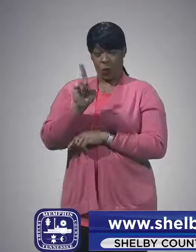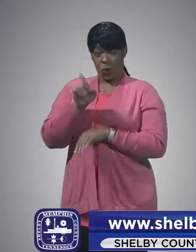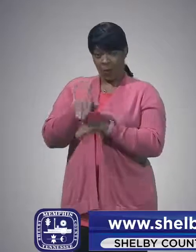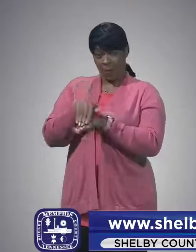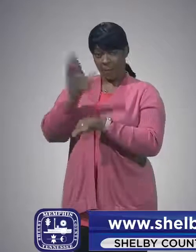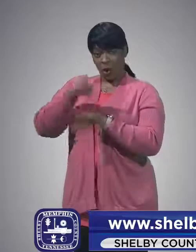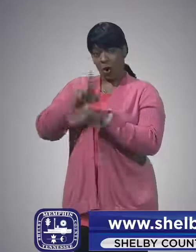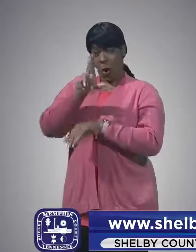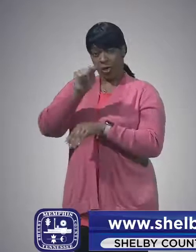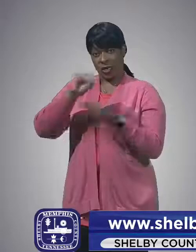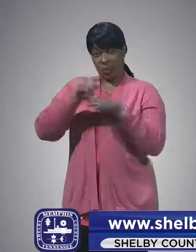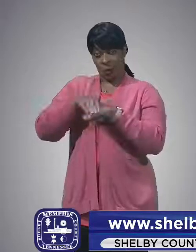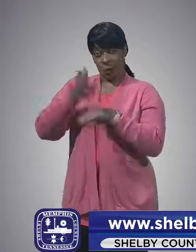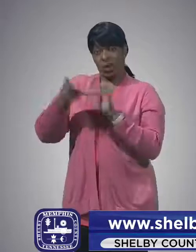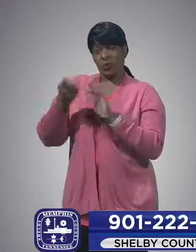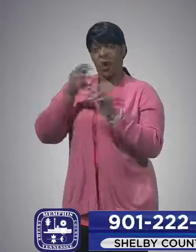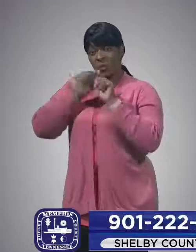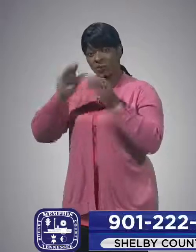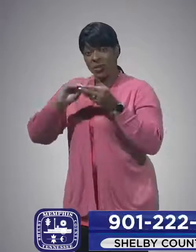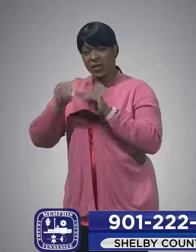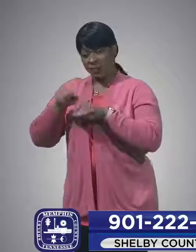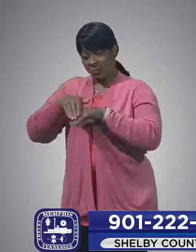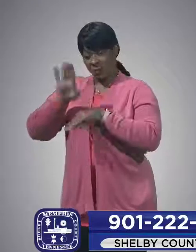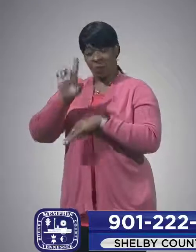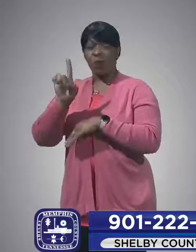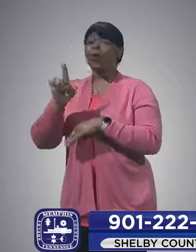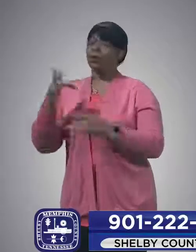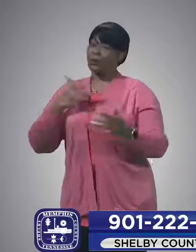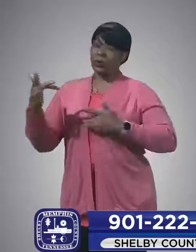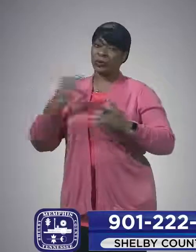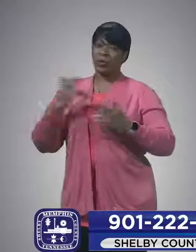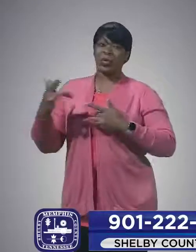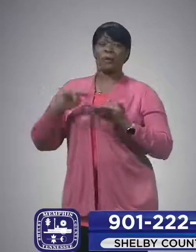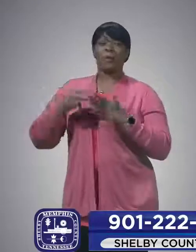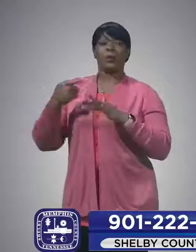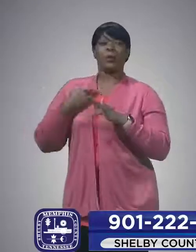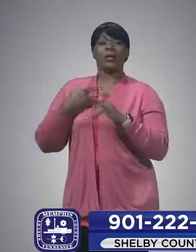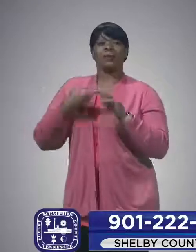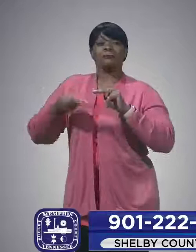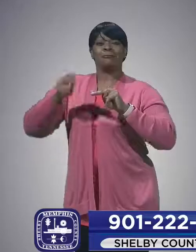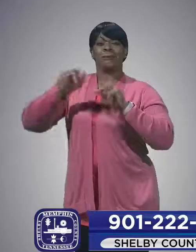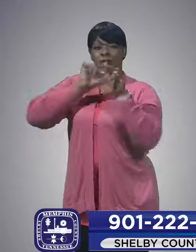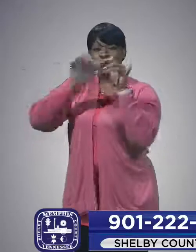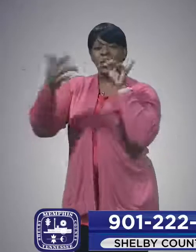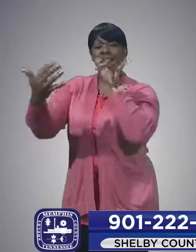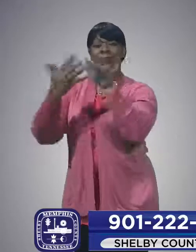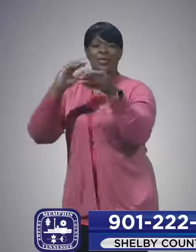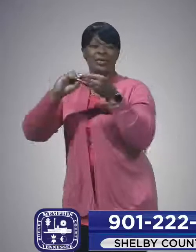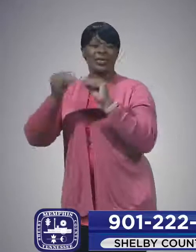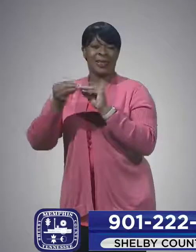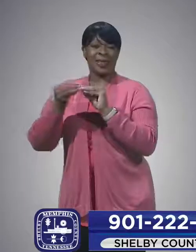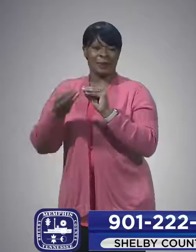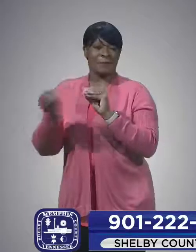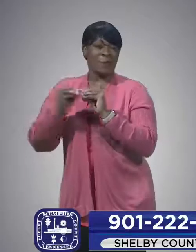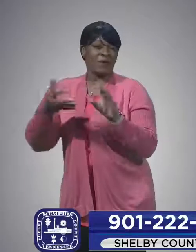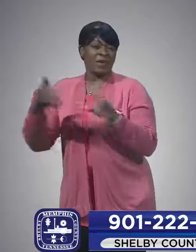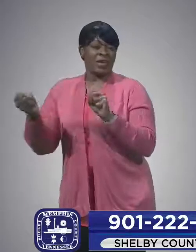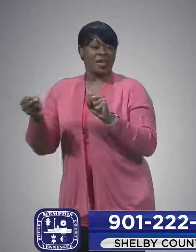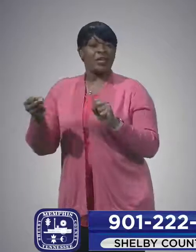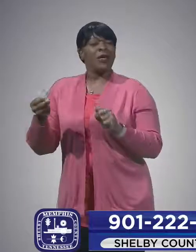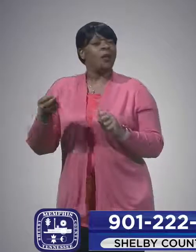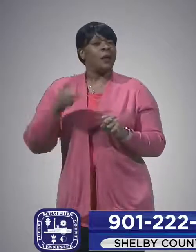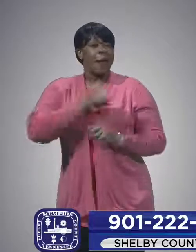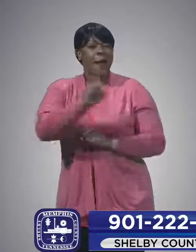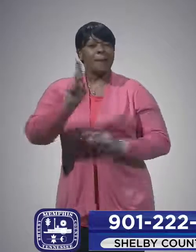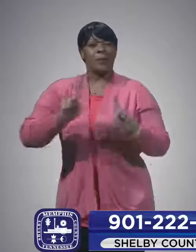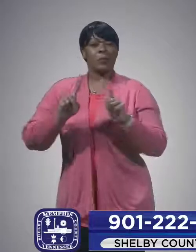that RT number is still concerning. It still means that we are accelerating in our transmission rate. And the reason why we're asking